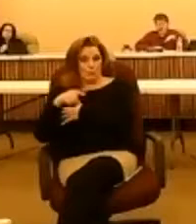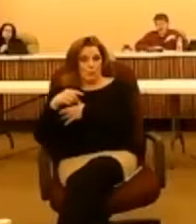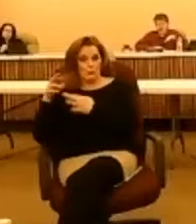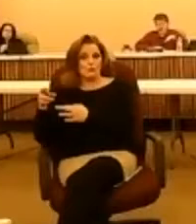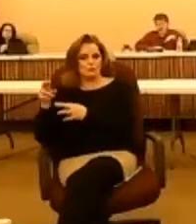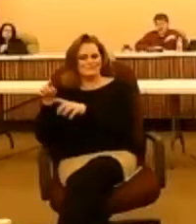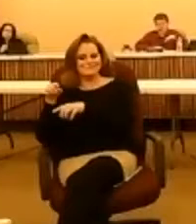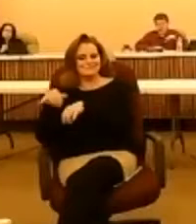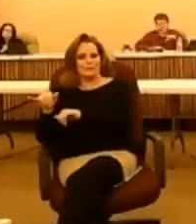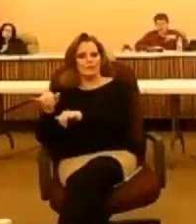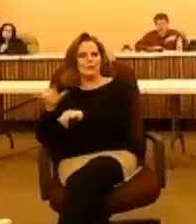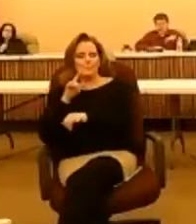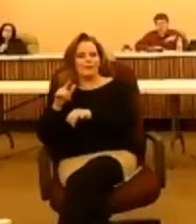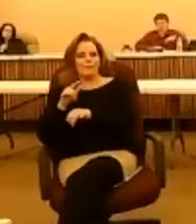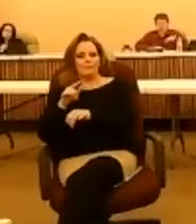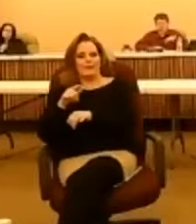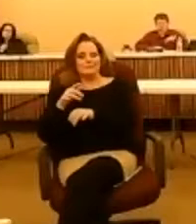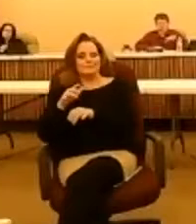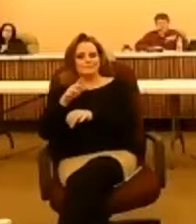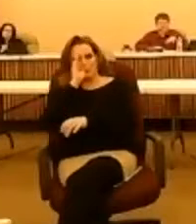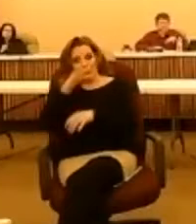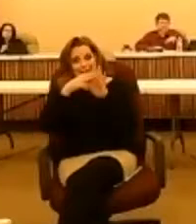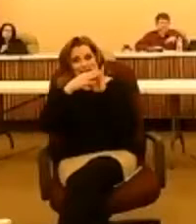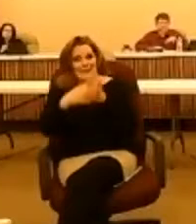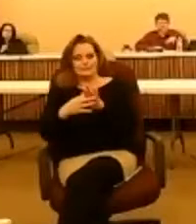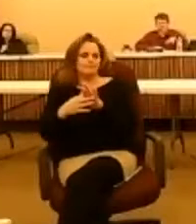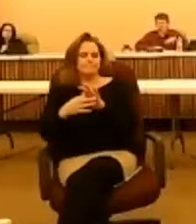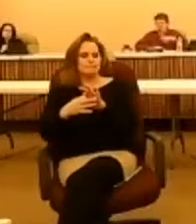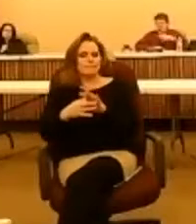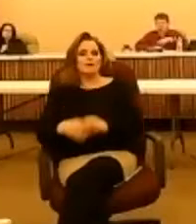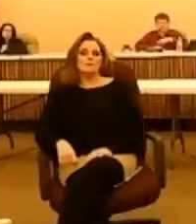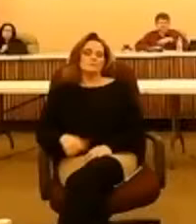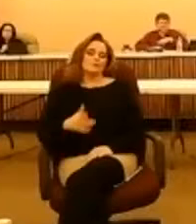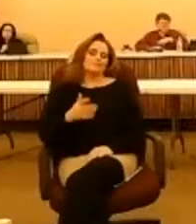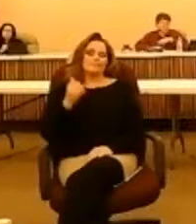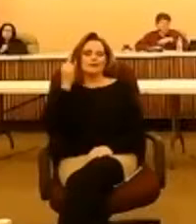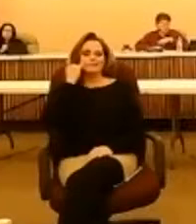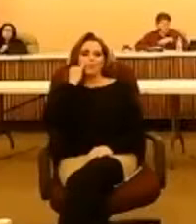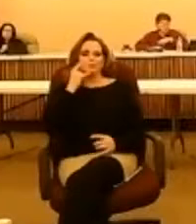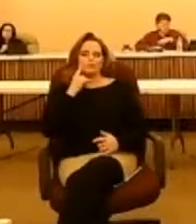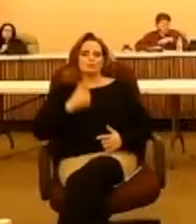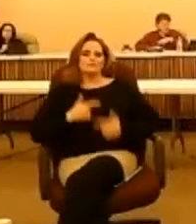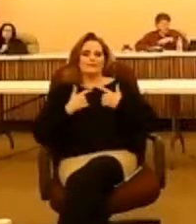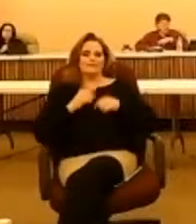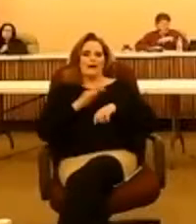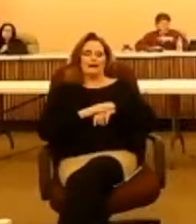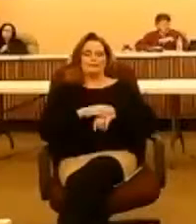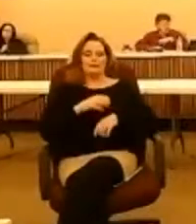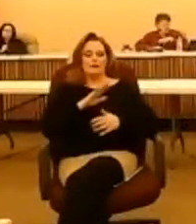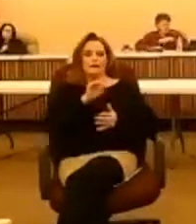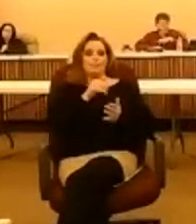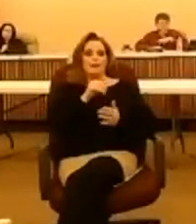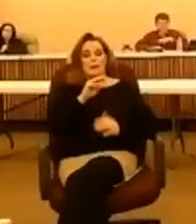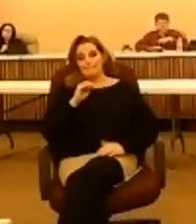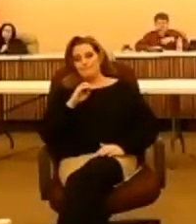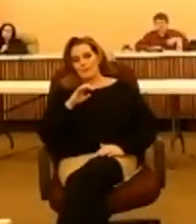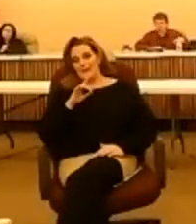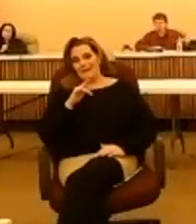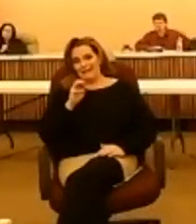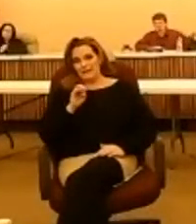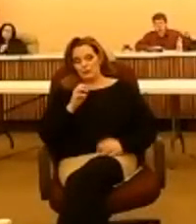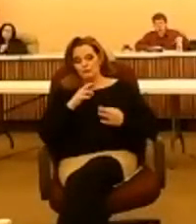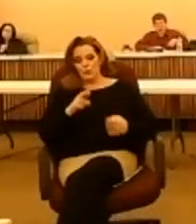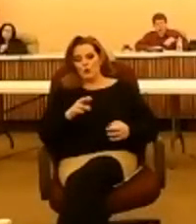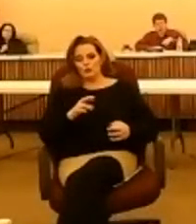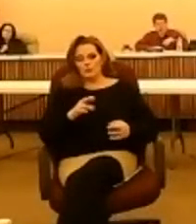is not. So if somebody really needs to go out that direction, let's say somebody lives on Middle Road and working at this location, they